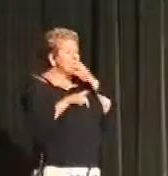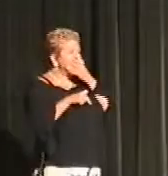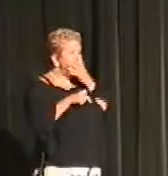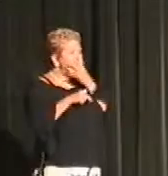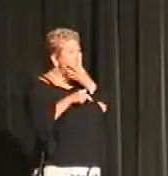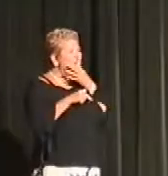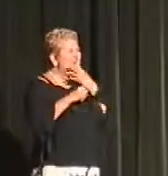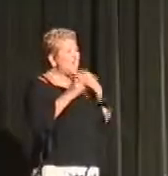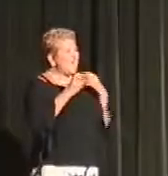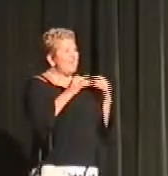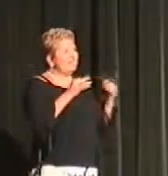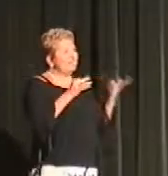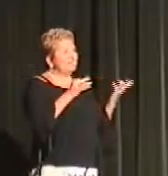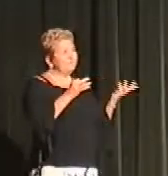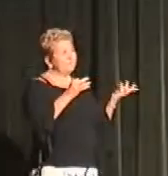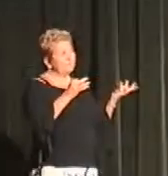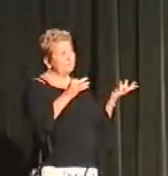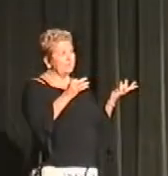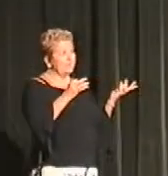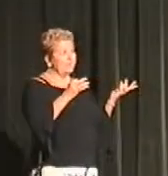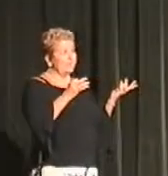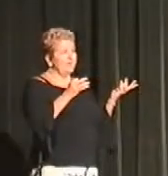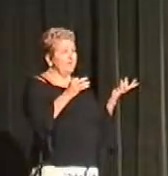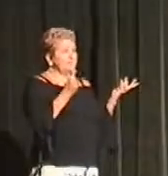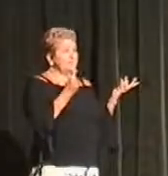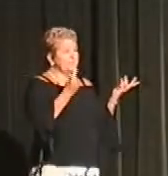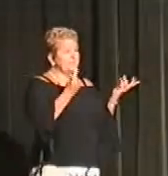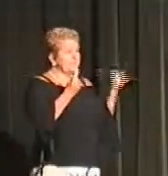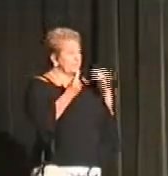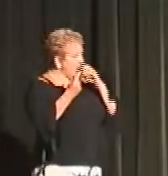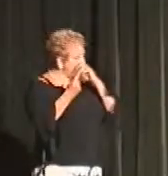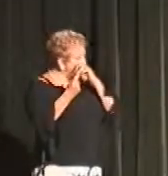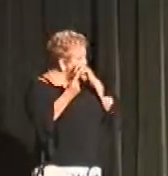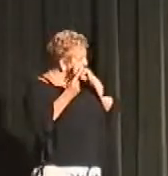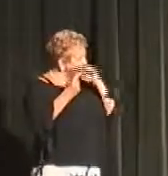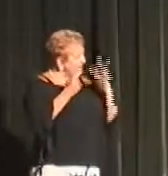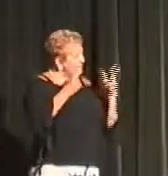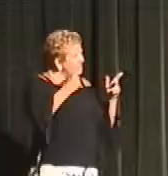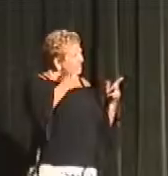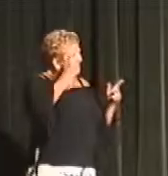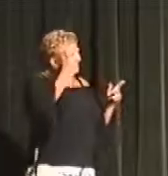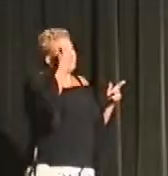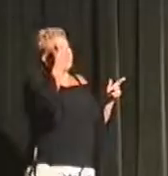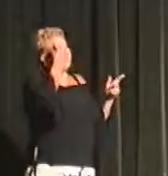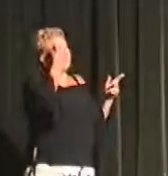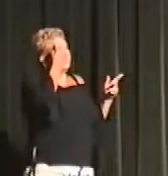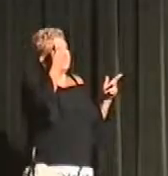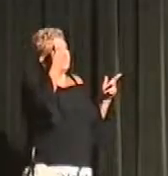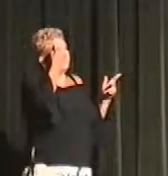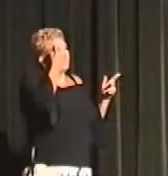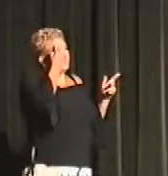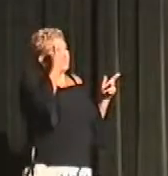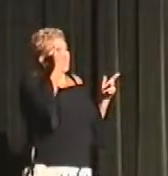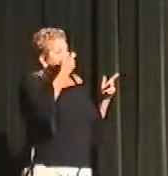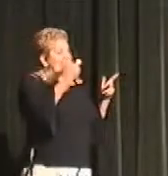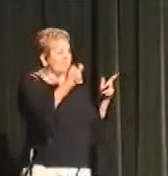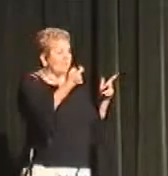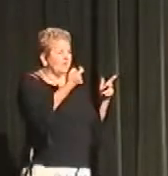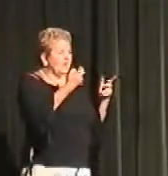fault, if we want to call it that, or a criticism, I don't think that's the right word. You know what I mean? But if there's a little problem with AA, the reason that I think that we